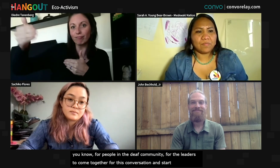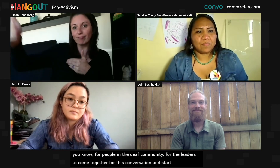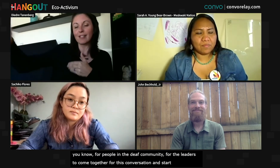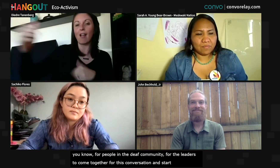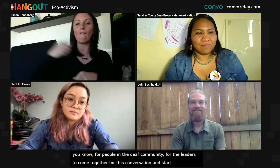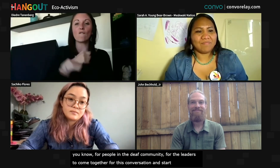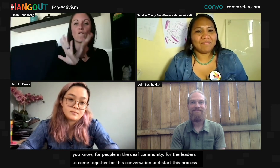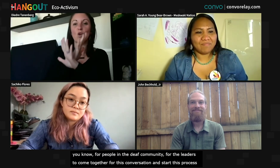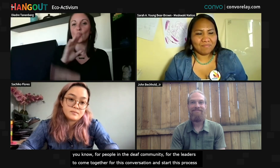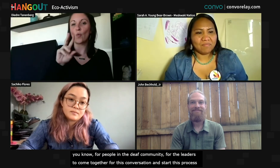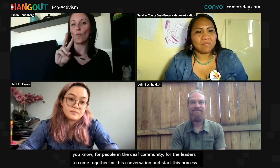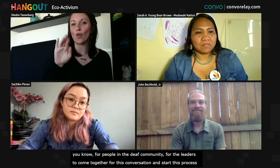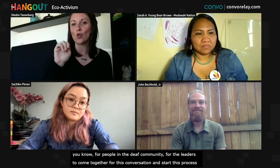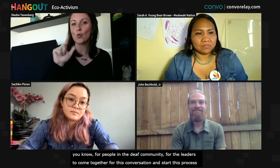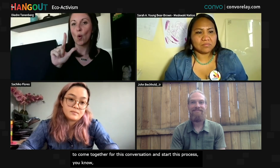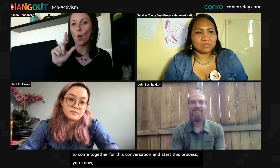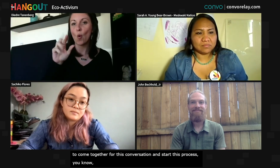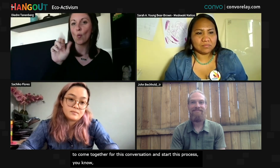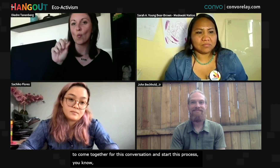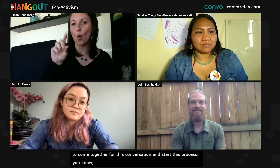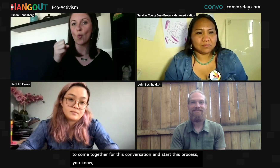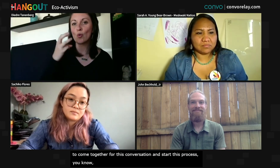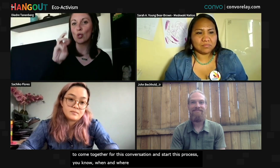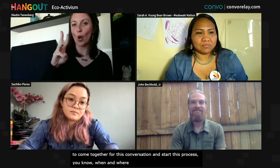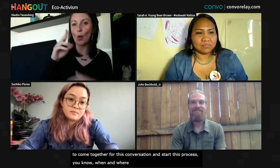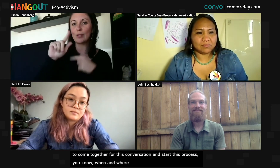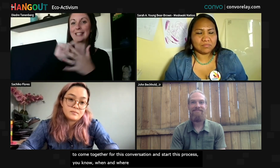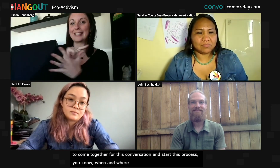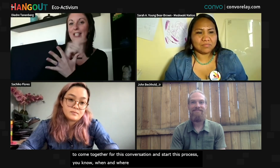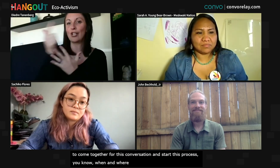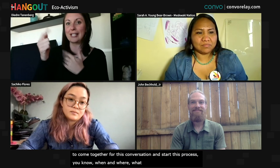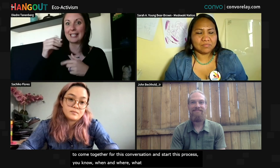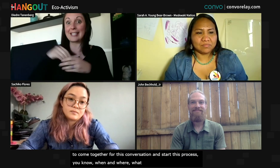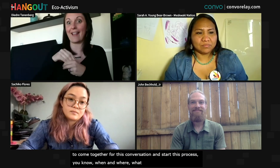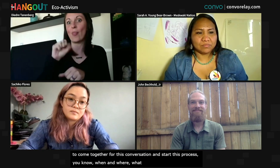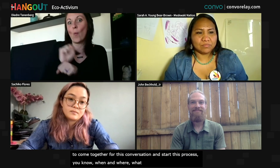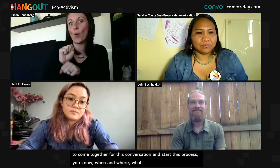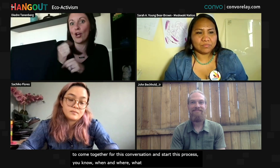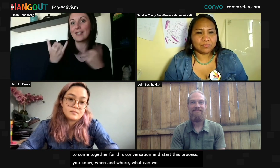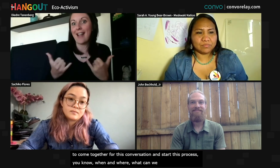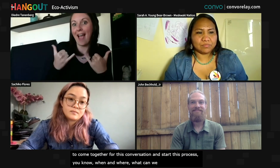when and where, what can we do for virtual learning?